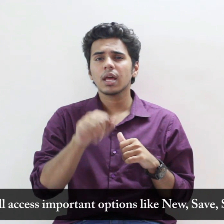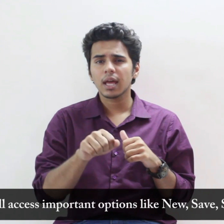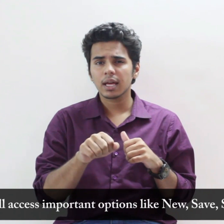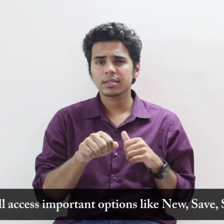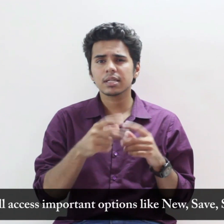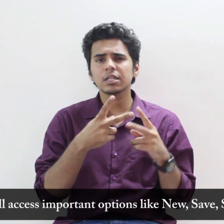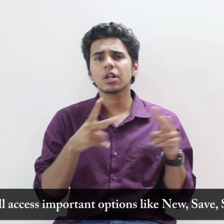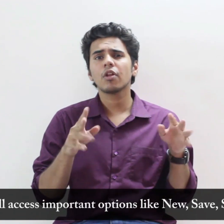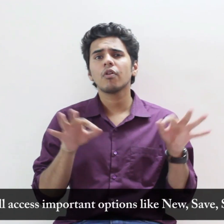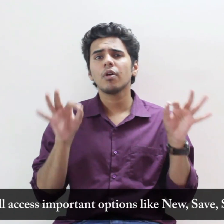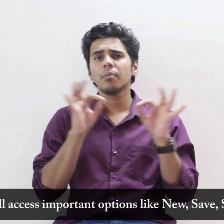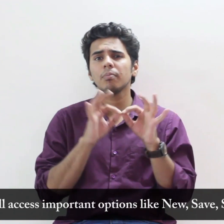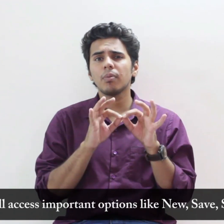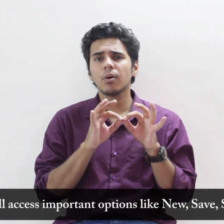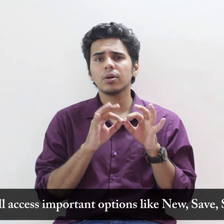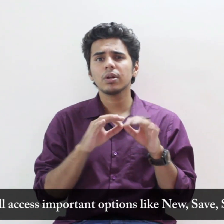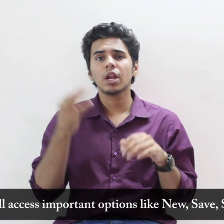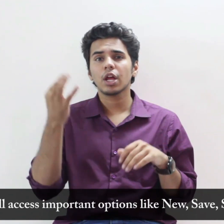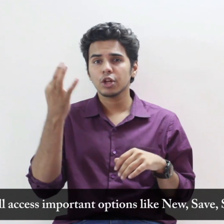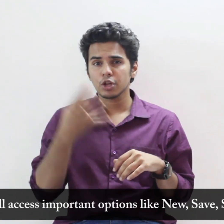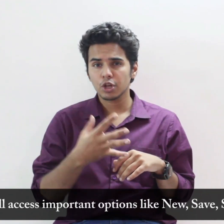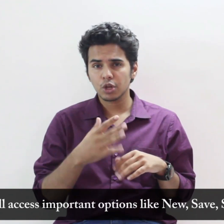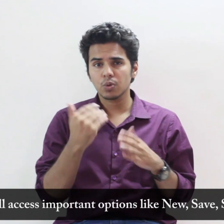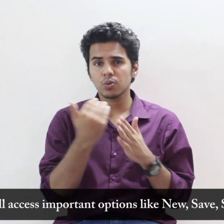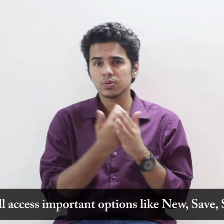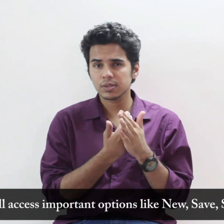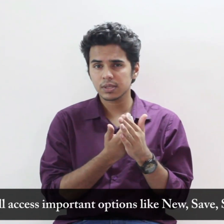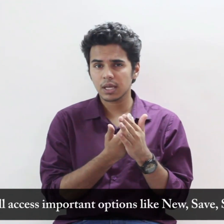options like New, Save, Save As, and Print.